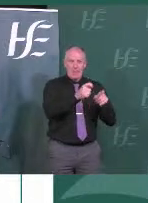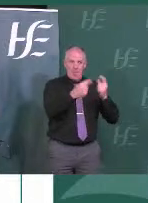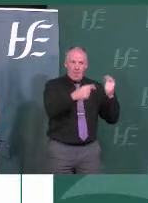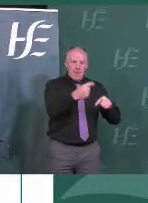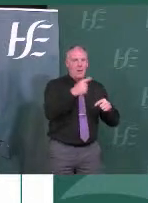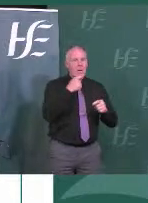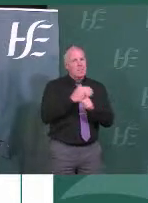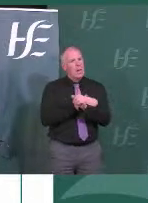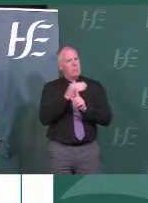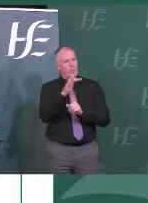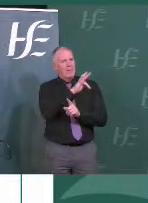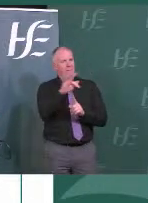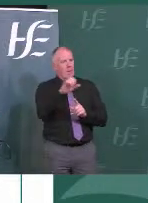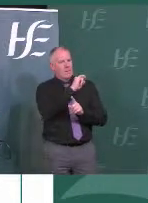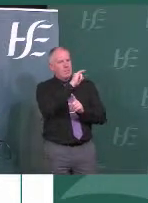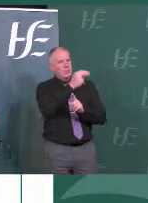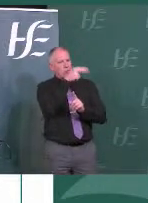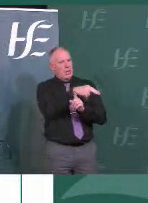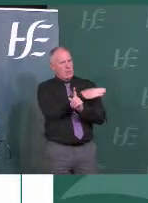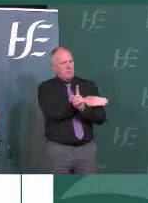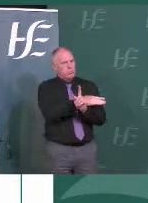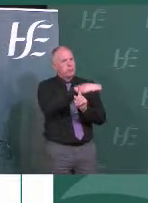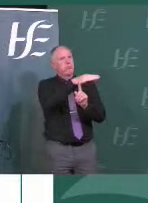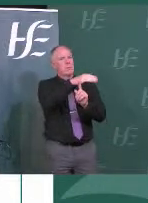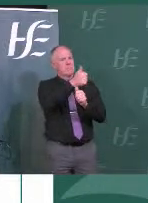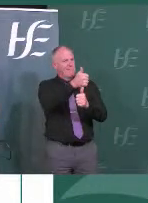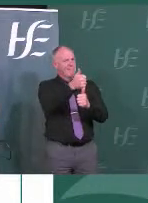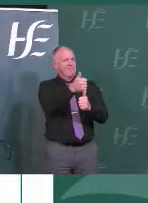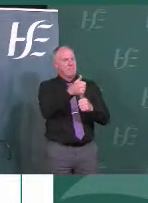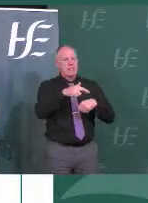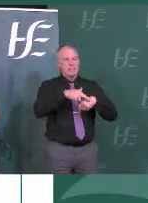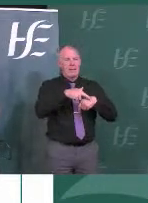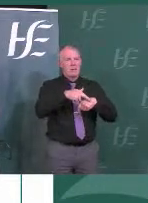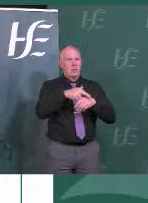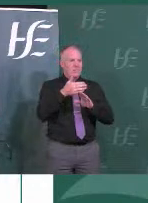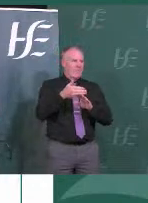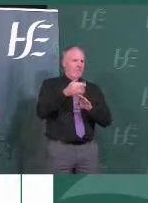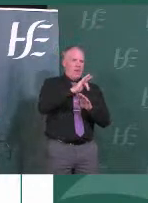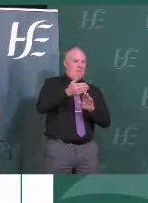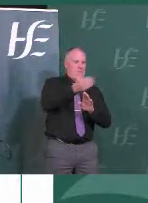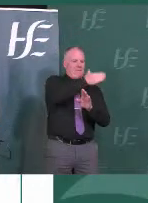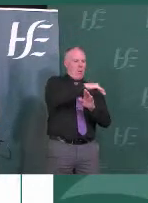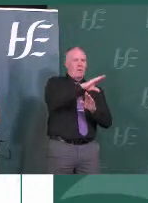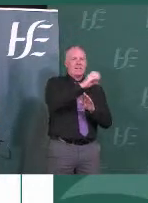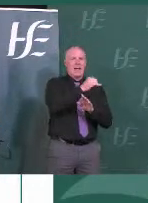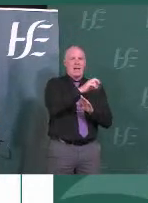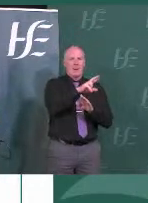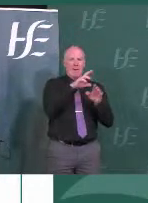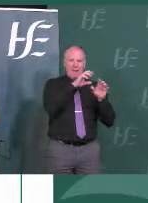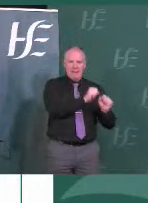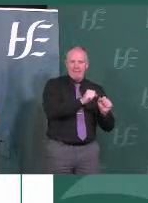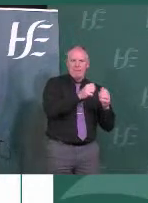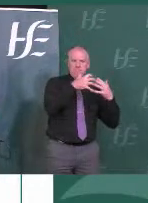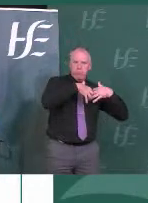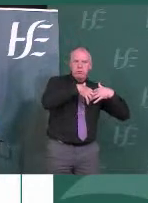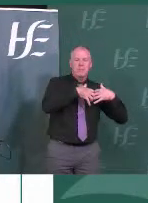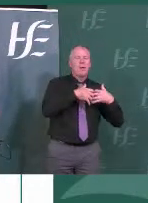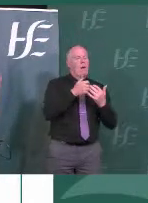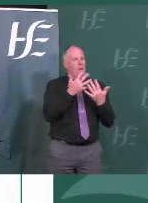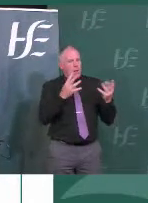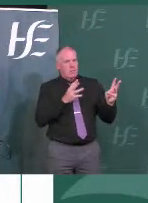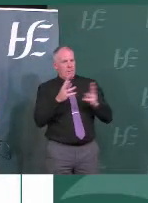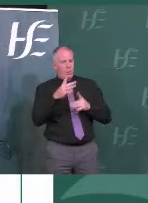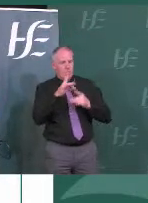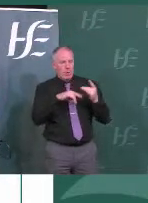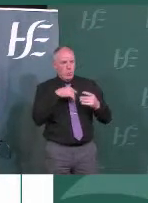from January. So that, has gone up a bit since pre the cyber attack, but a lot of work going on, making sure that we are bringing people in. And we